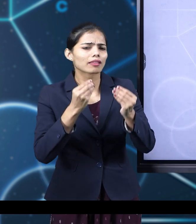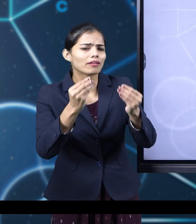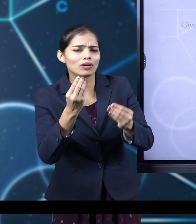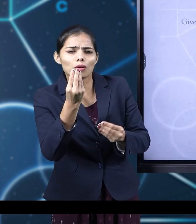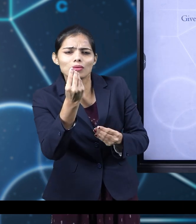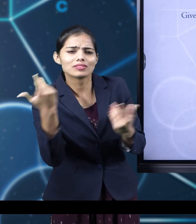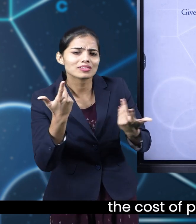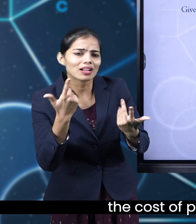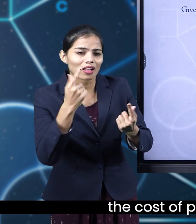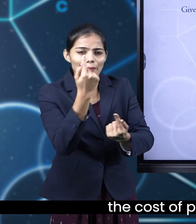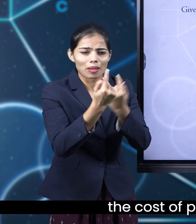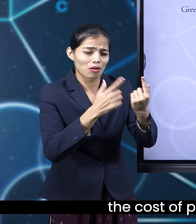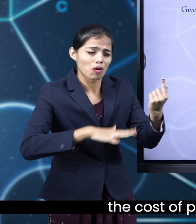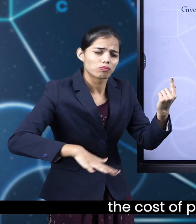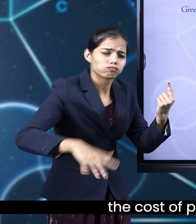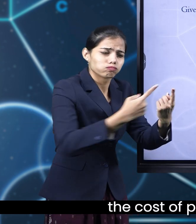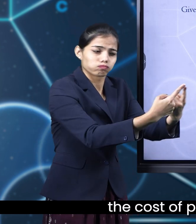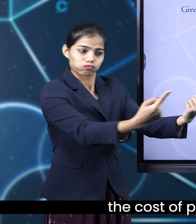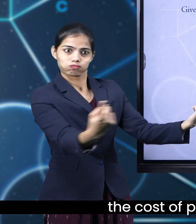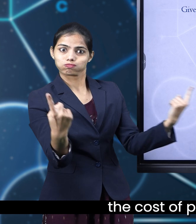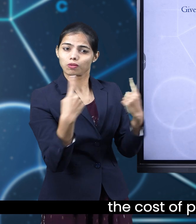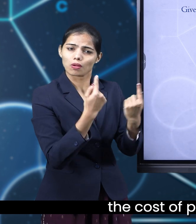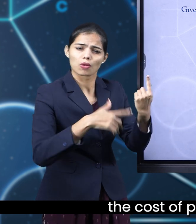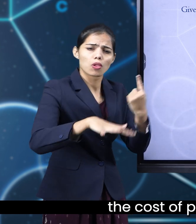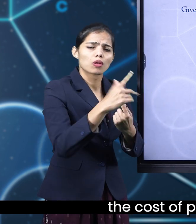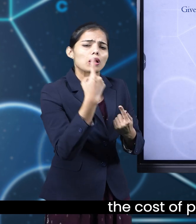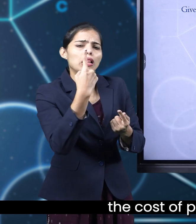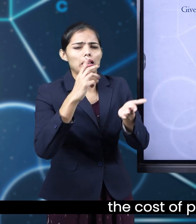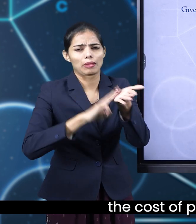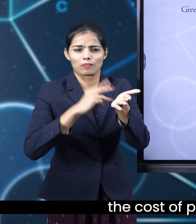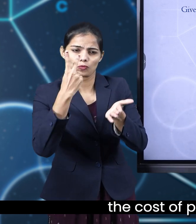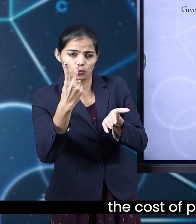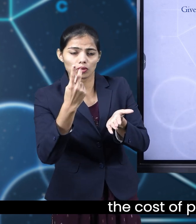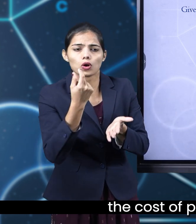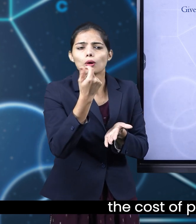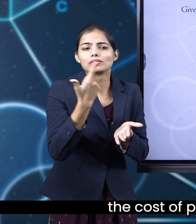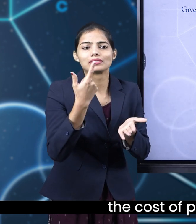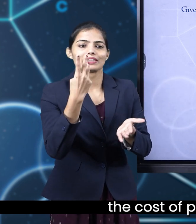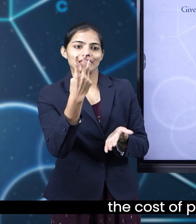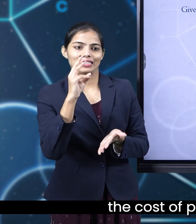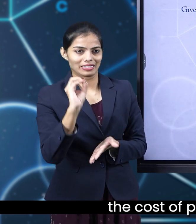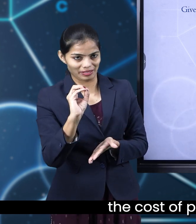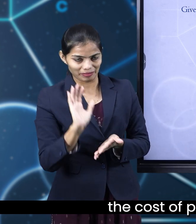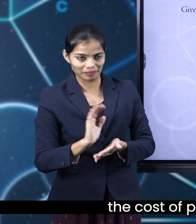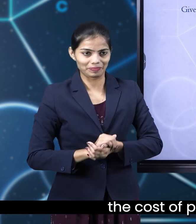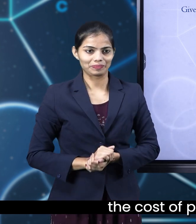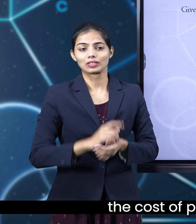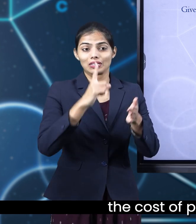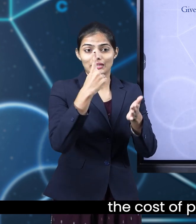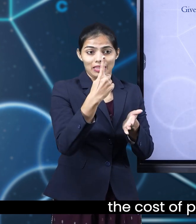Given the cost of preparing a grass lawn per 1 meter square is equal to rupees 30.